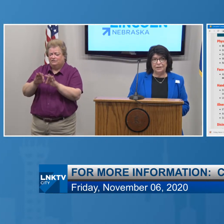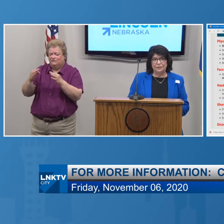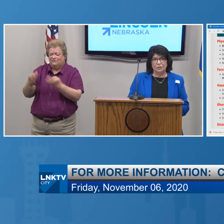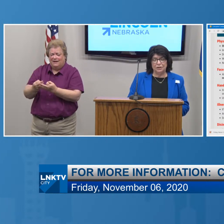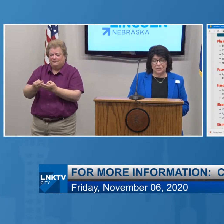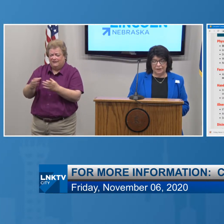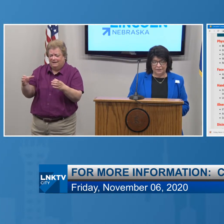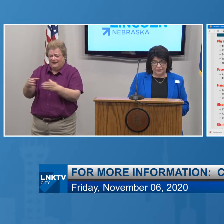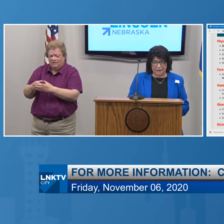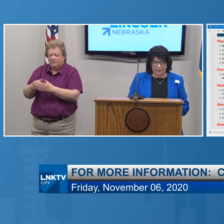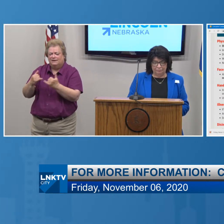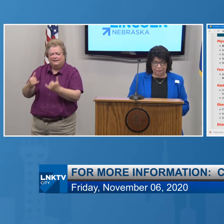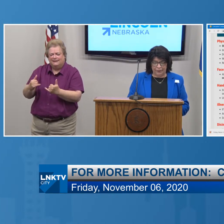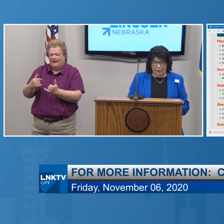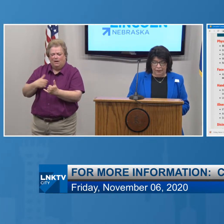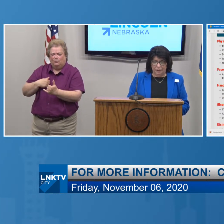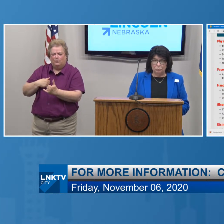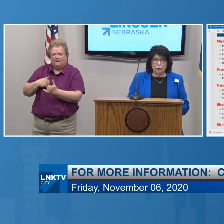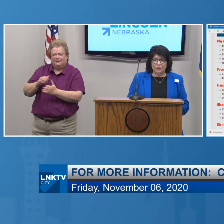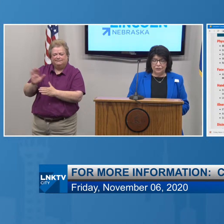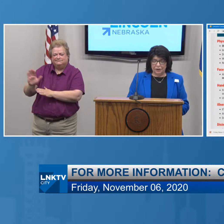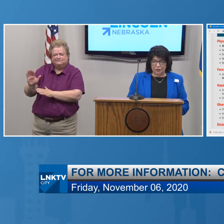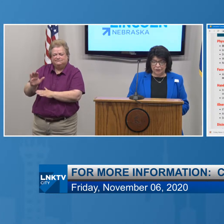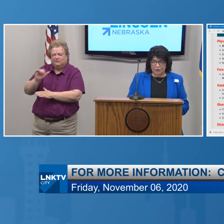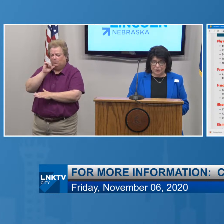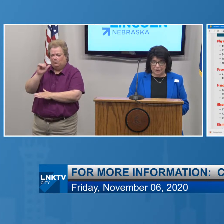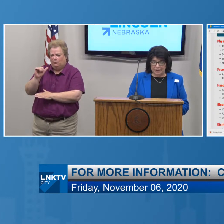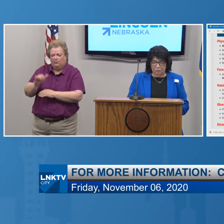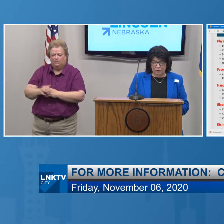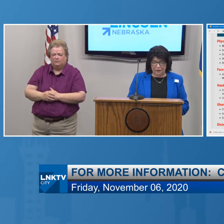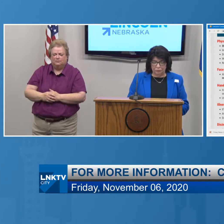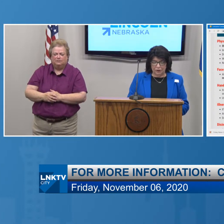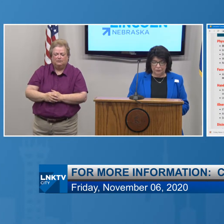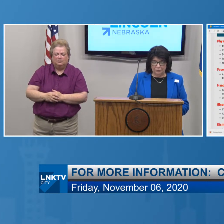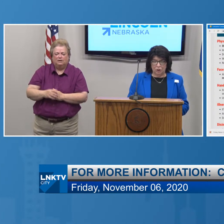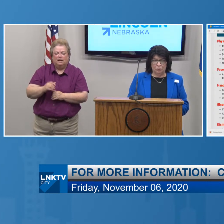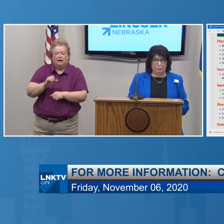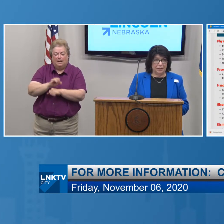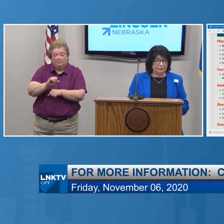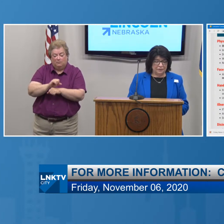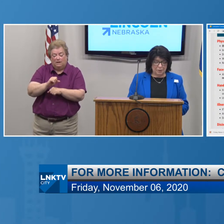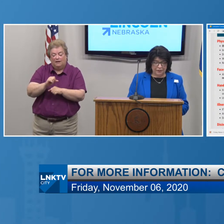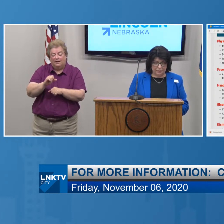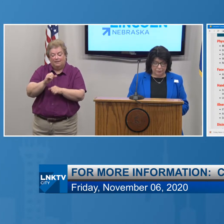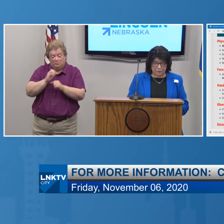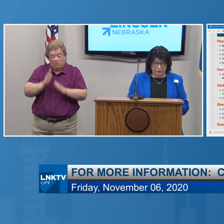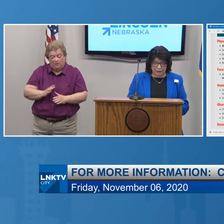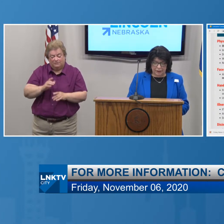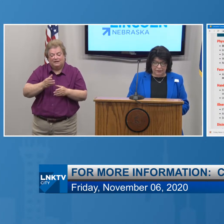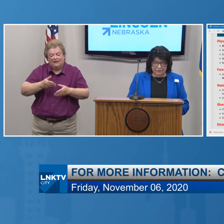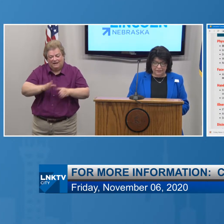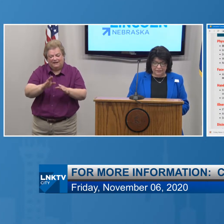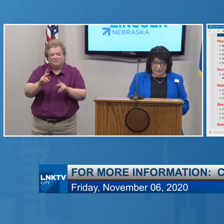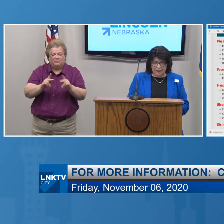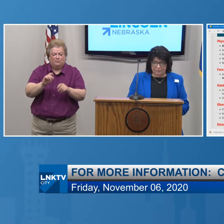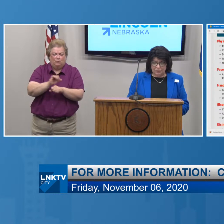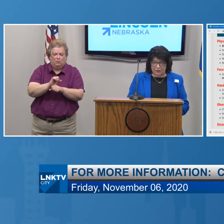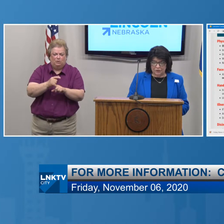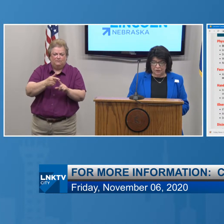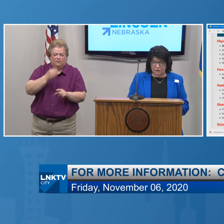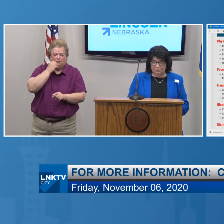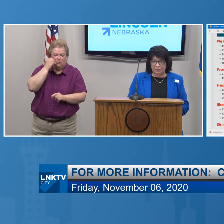highly discouraged at this time. Employers are encouraged to let employees work from home if it's possible. This is the